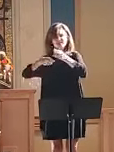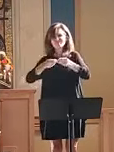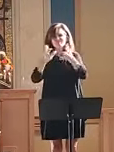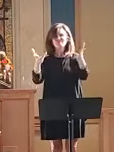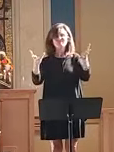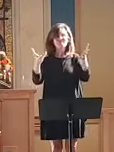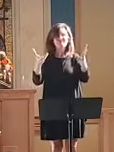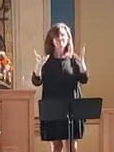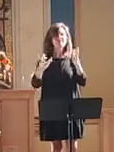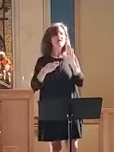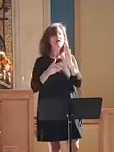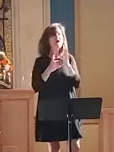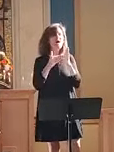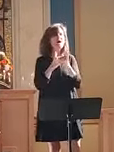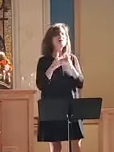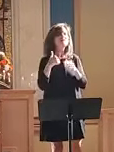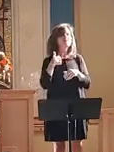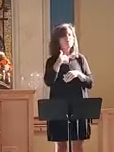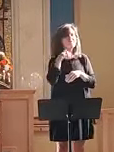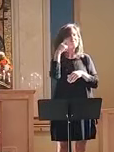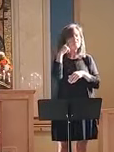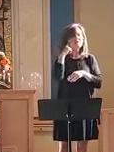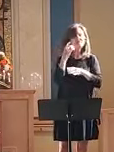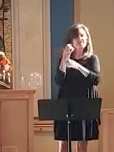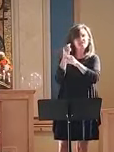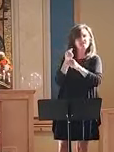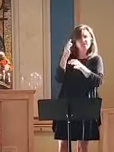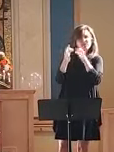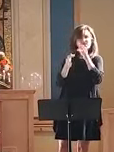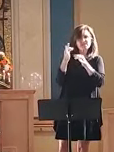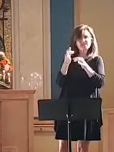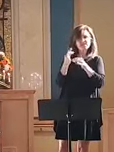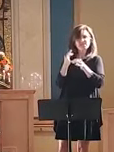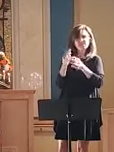We often try from the beginning to get justice from someone through someone else.